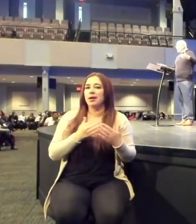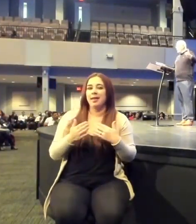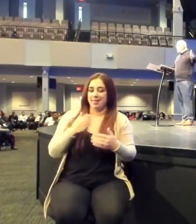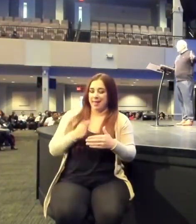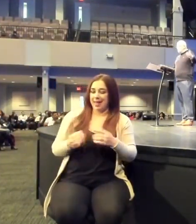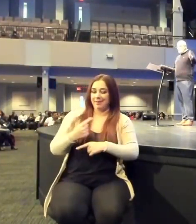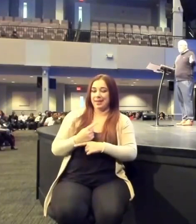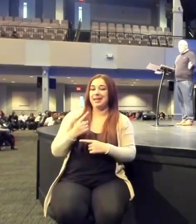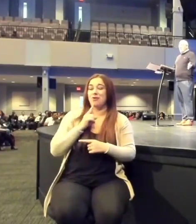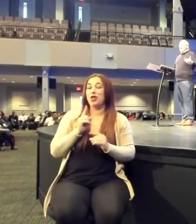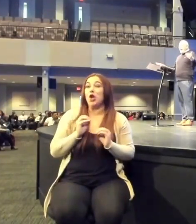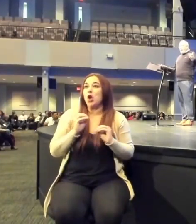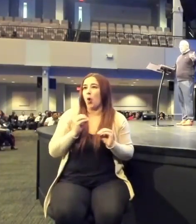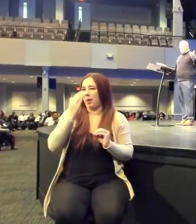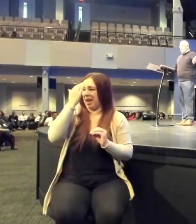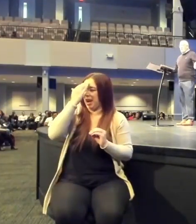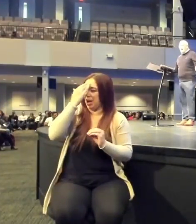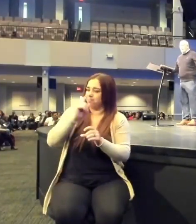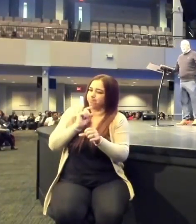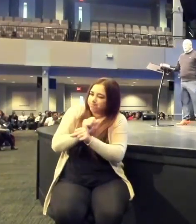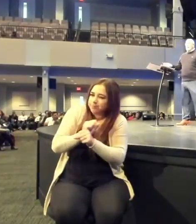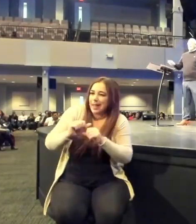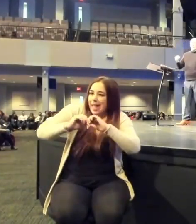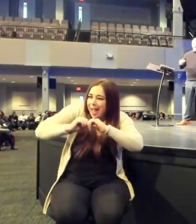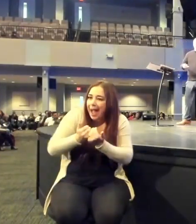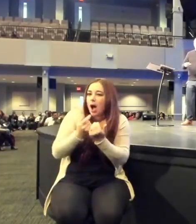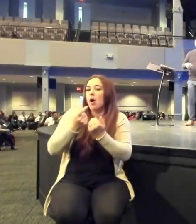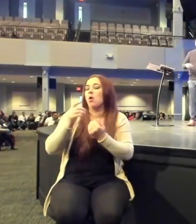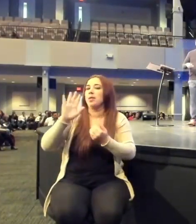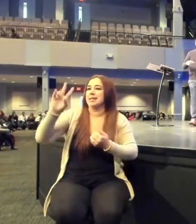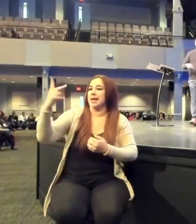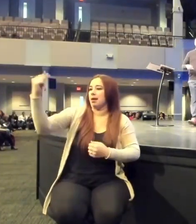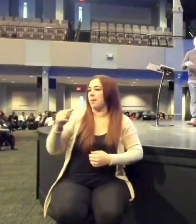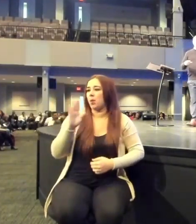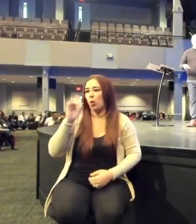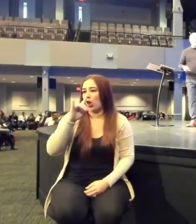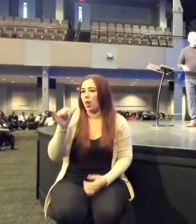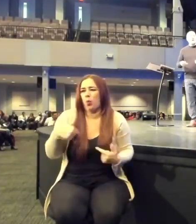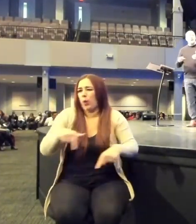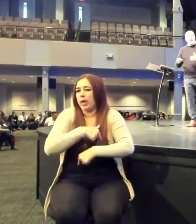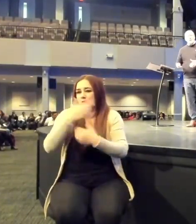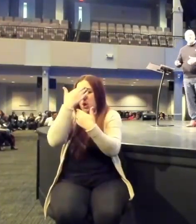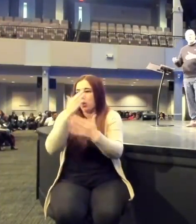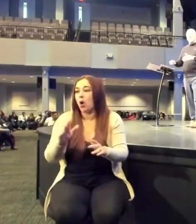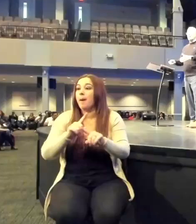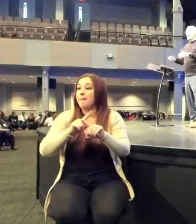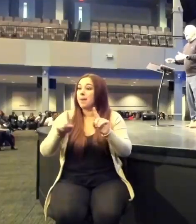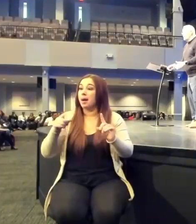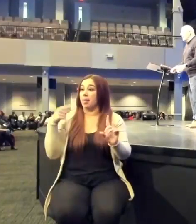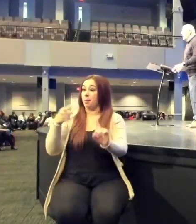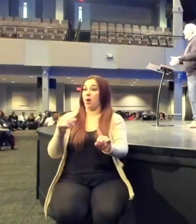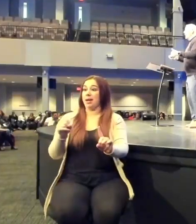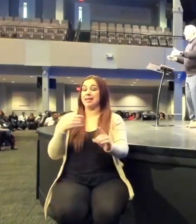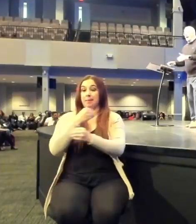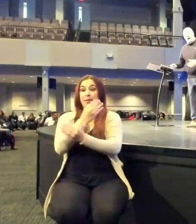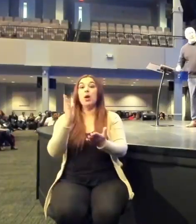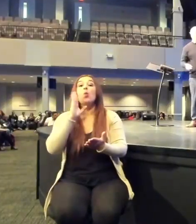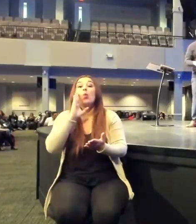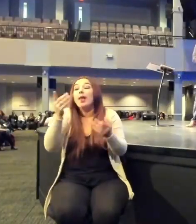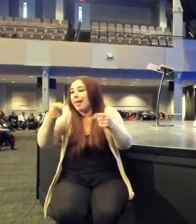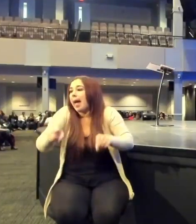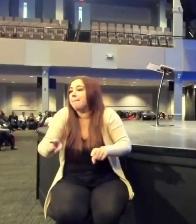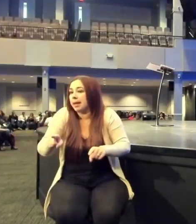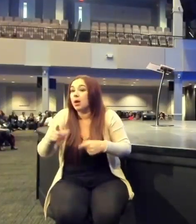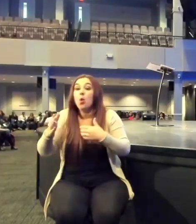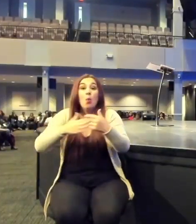nobody really knows for sure how it's going to happen. But I am here to tell you today that it is going to happen. And when it